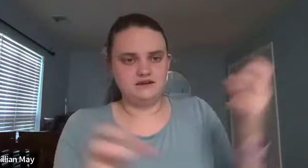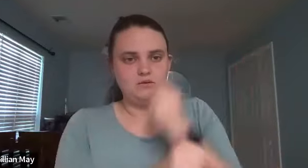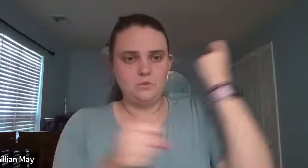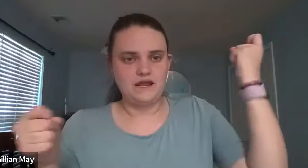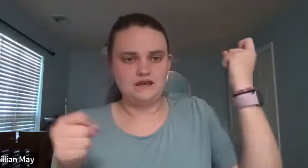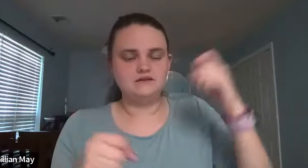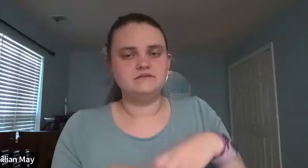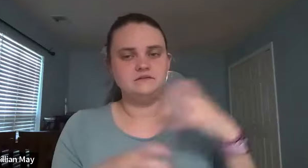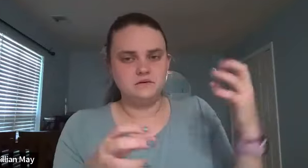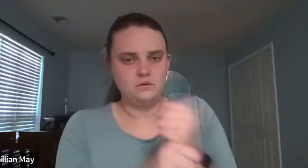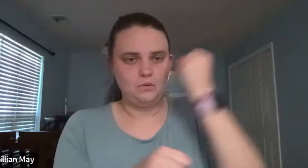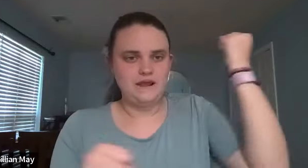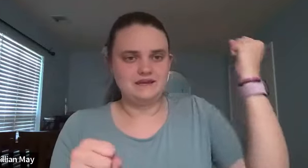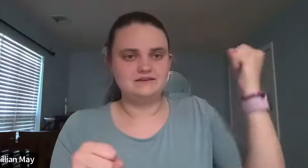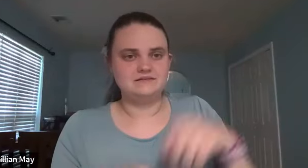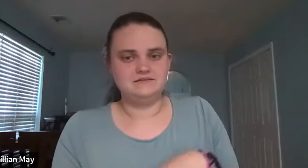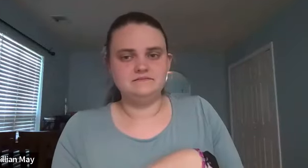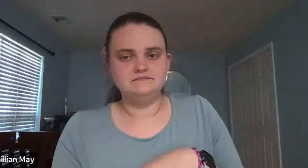it. Win, win,